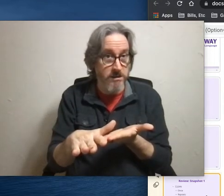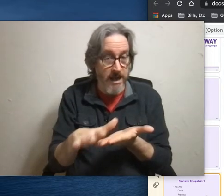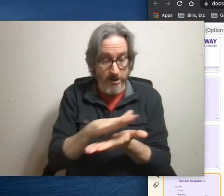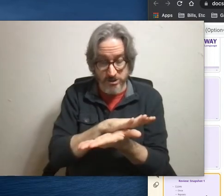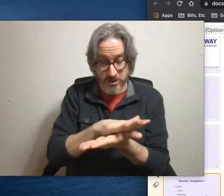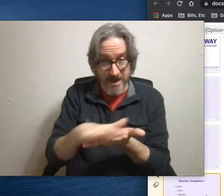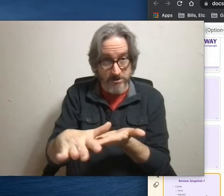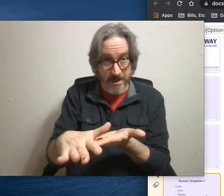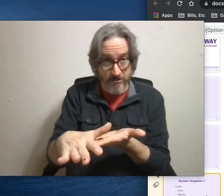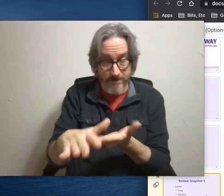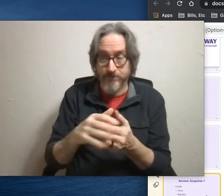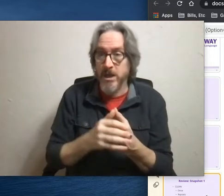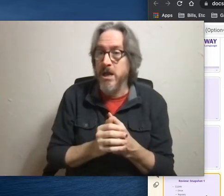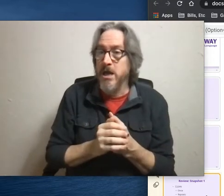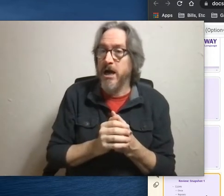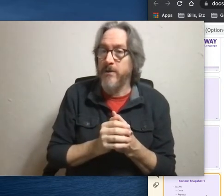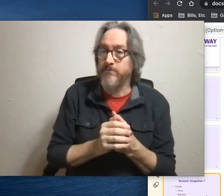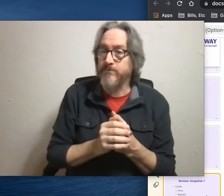once, and it goes to the outside. Right?